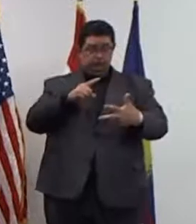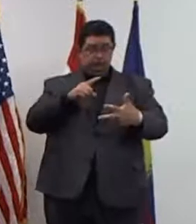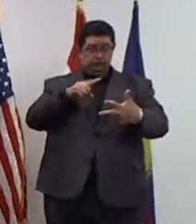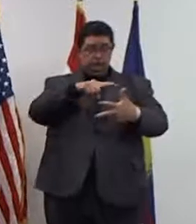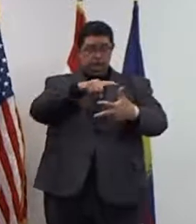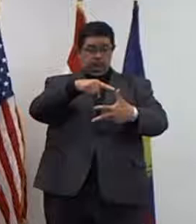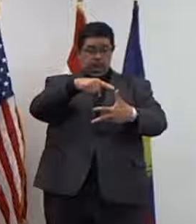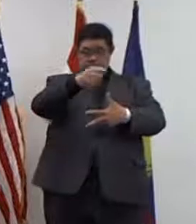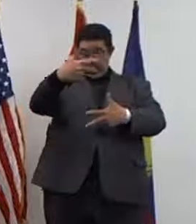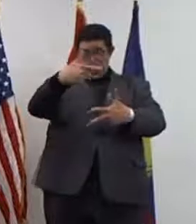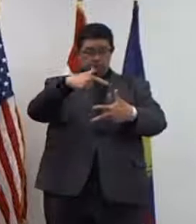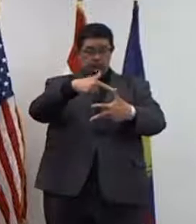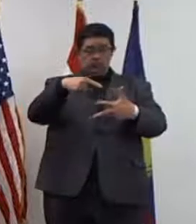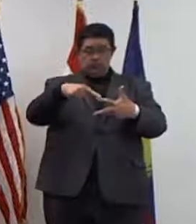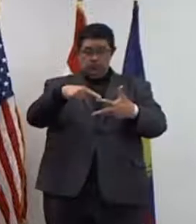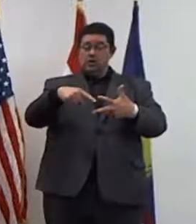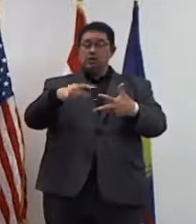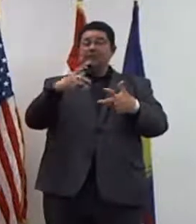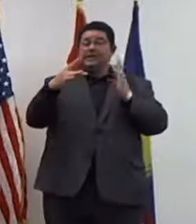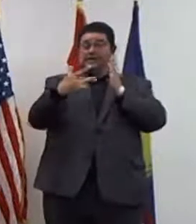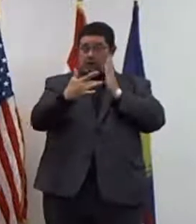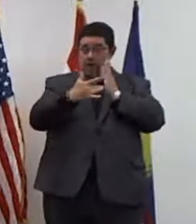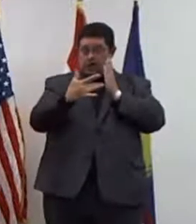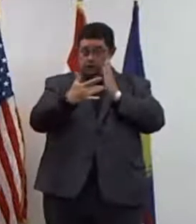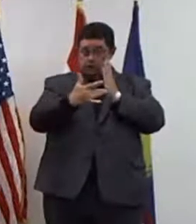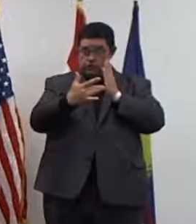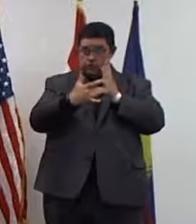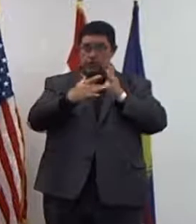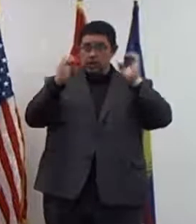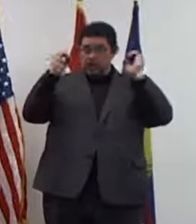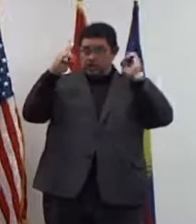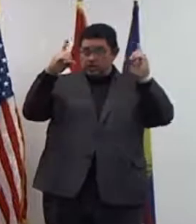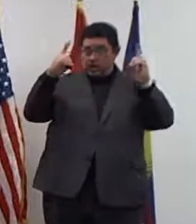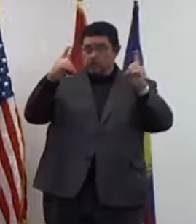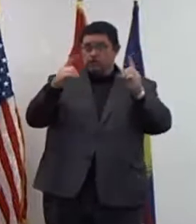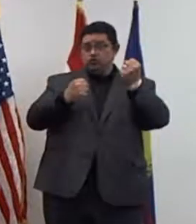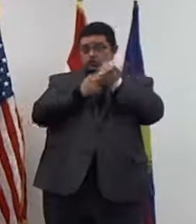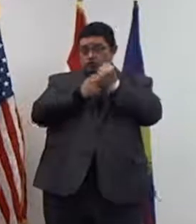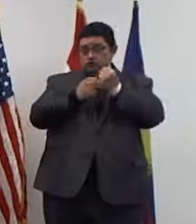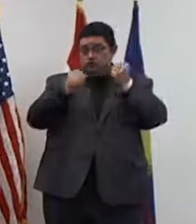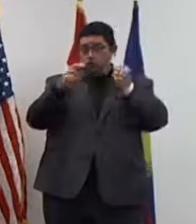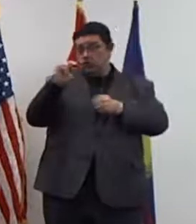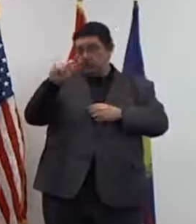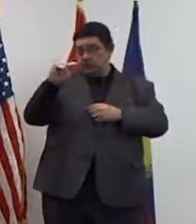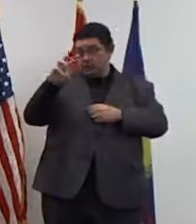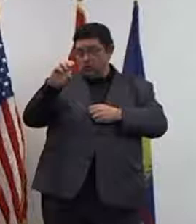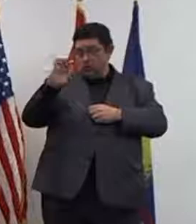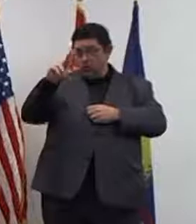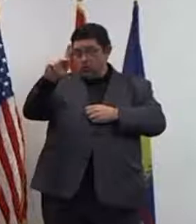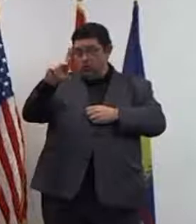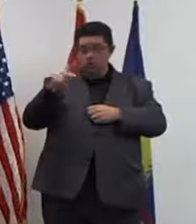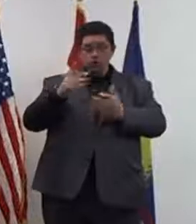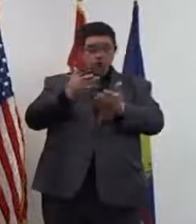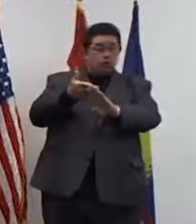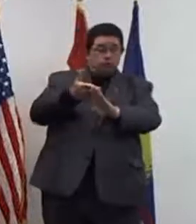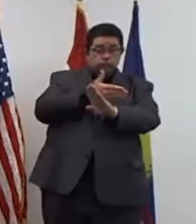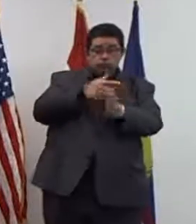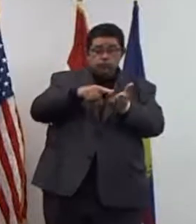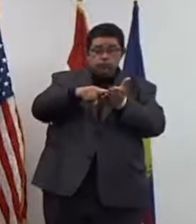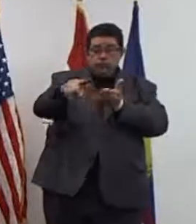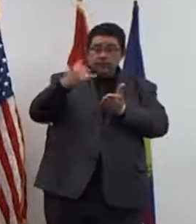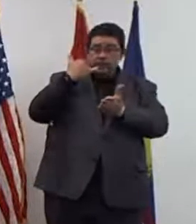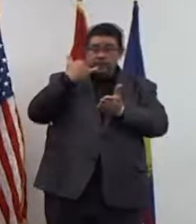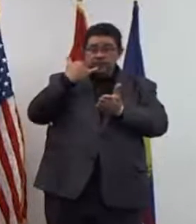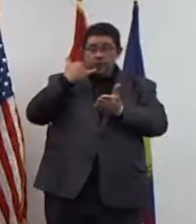for addressing health and social services; and educational and support networks, and this includes prepaid cell phones,